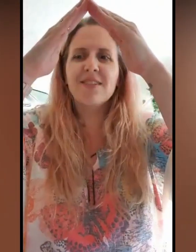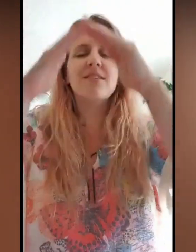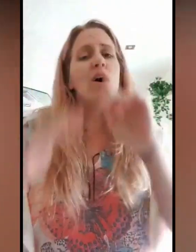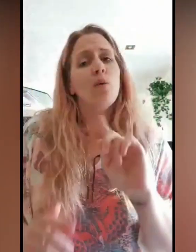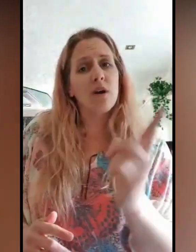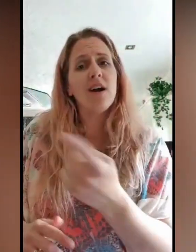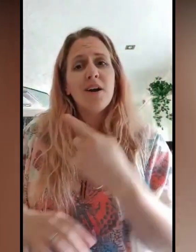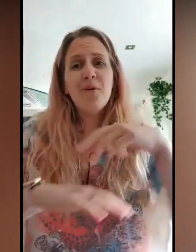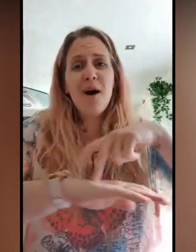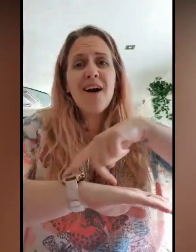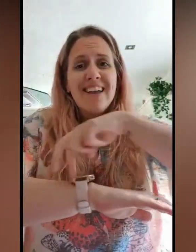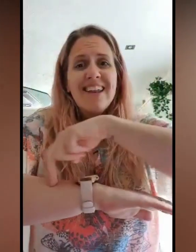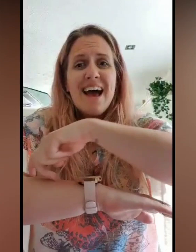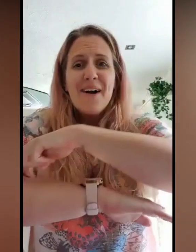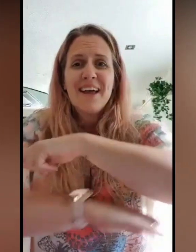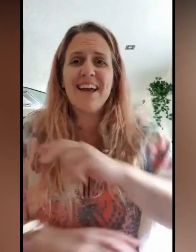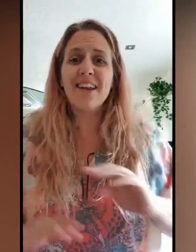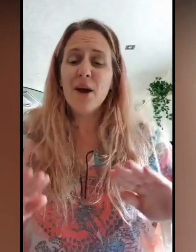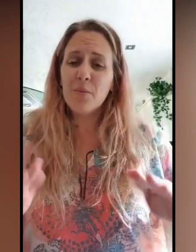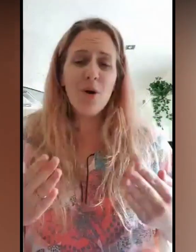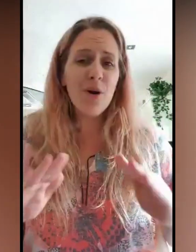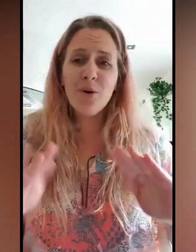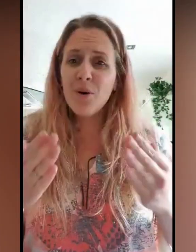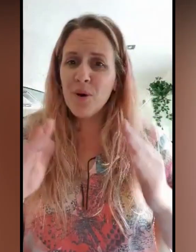mountains. We're gonna walk it out and